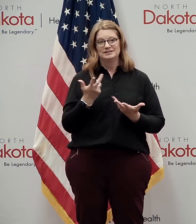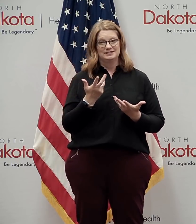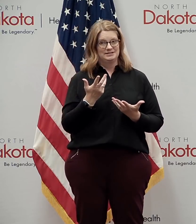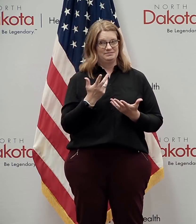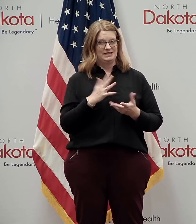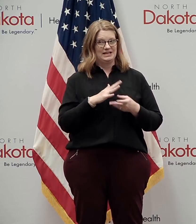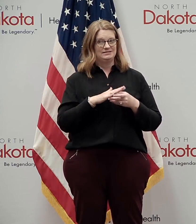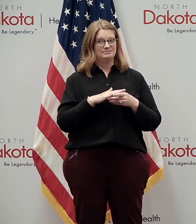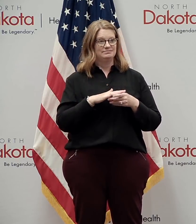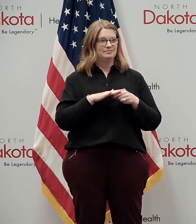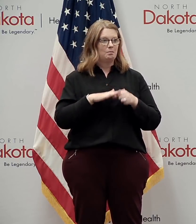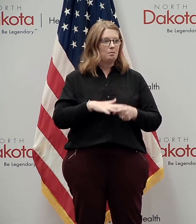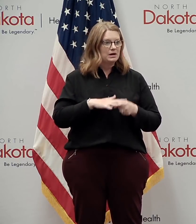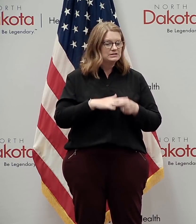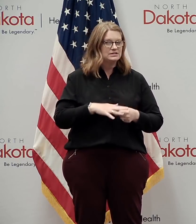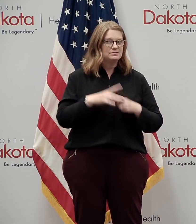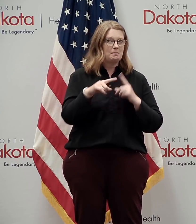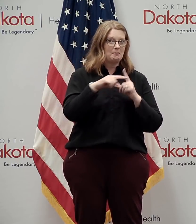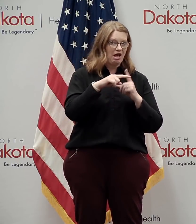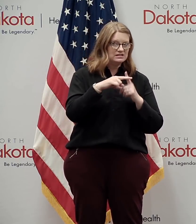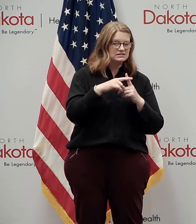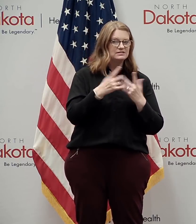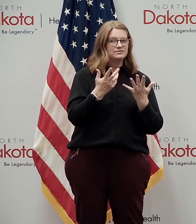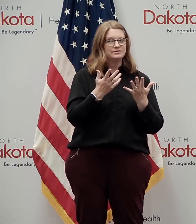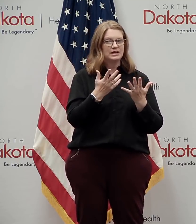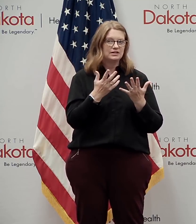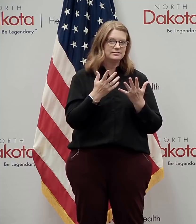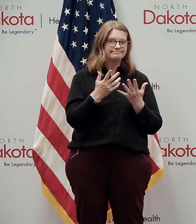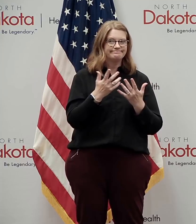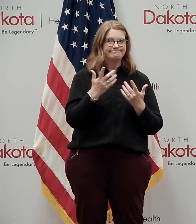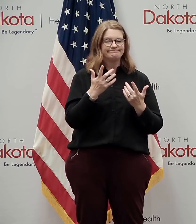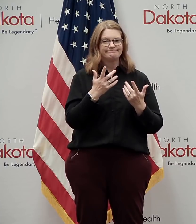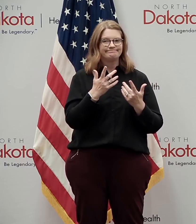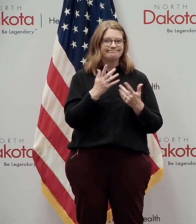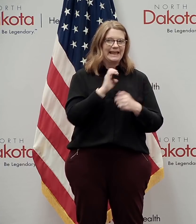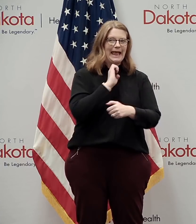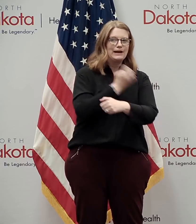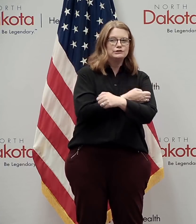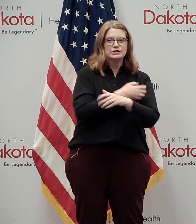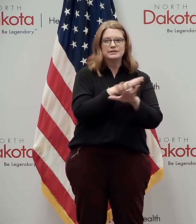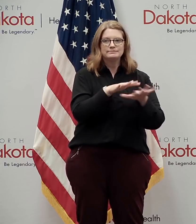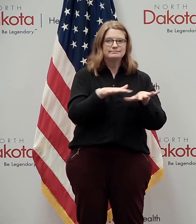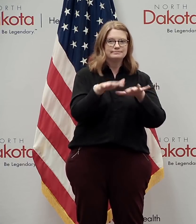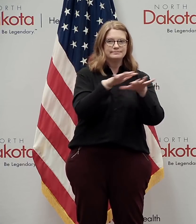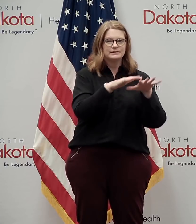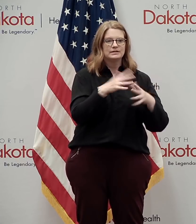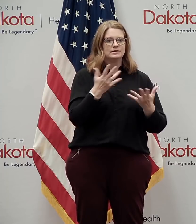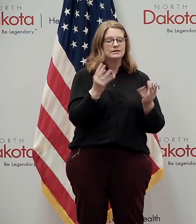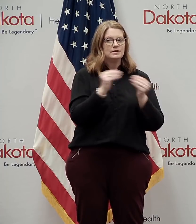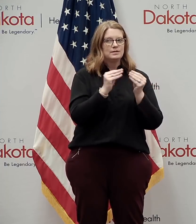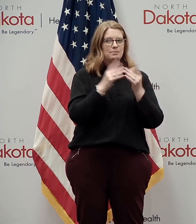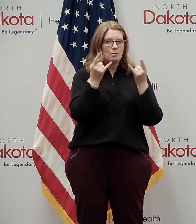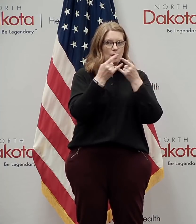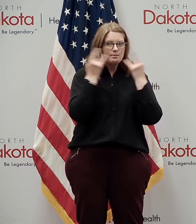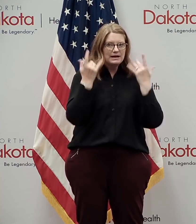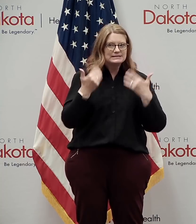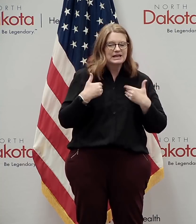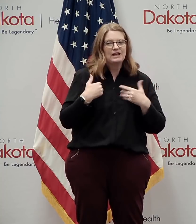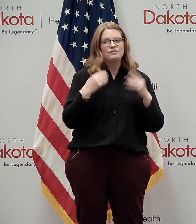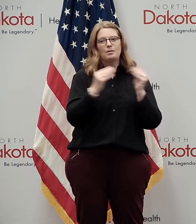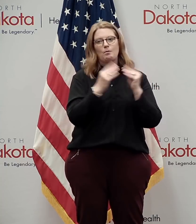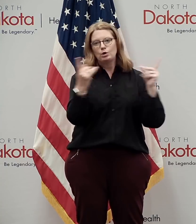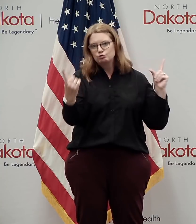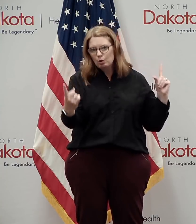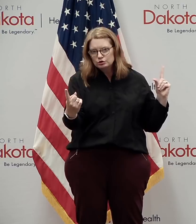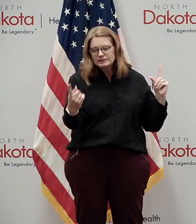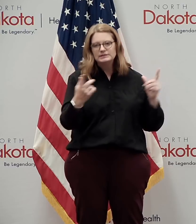a little confused. We're trying to have positive energy, again, what was suggested, the COVID conquest, the more masks you have, the more social